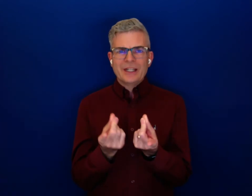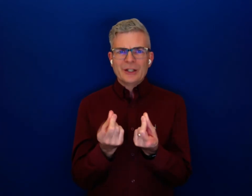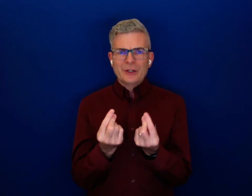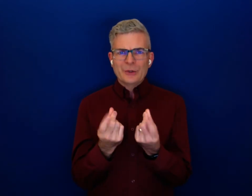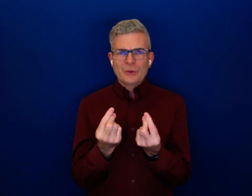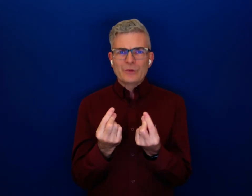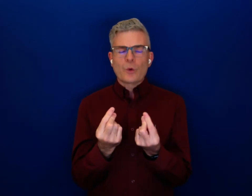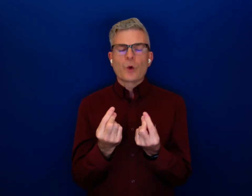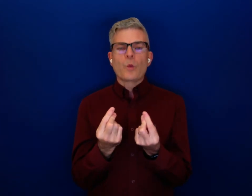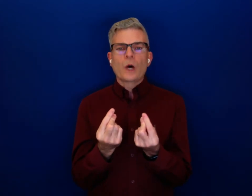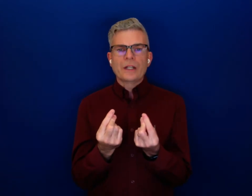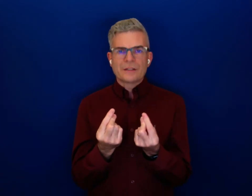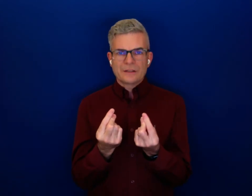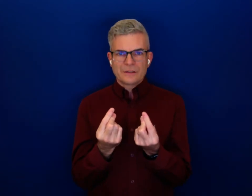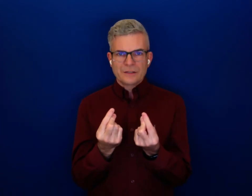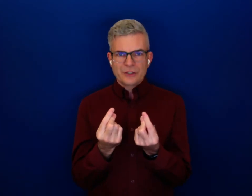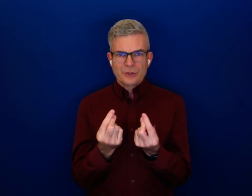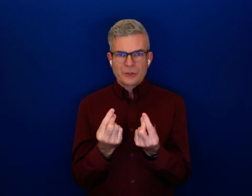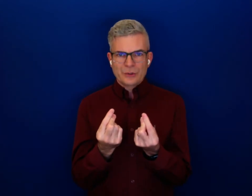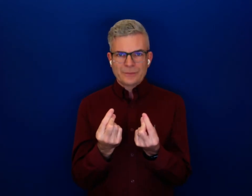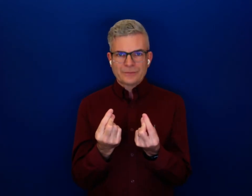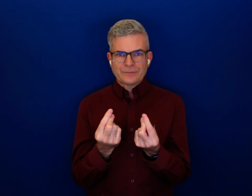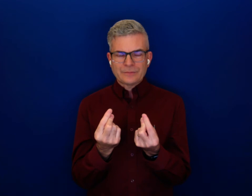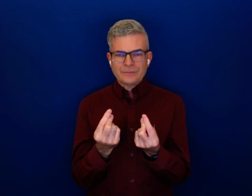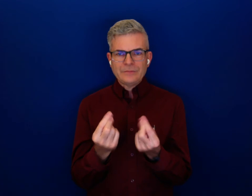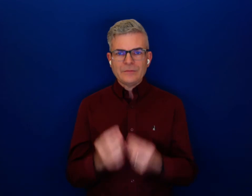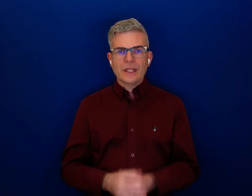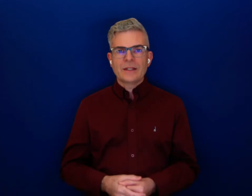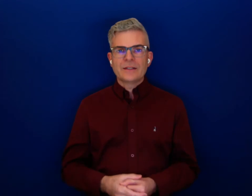do for what did you do?